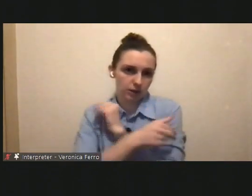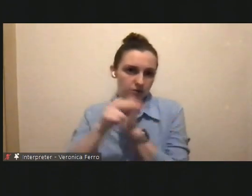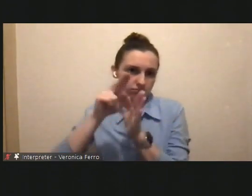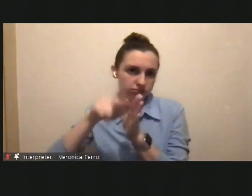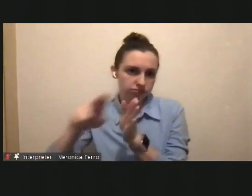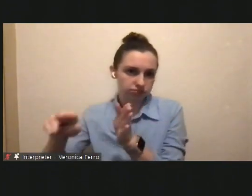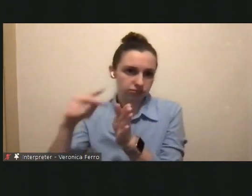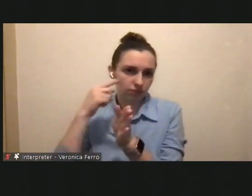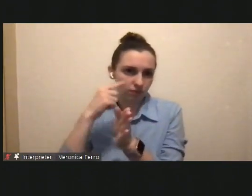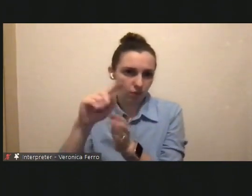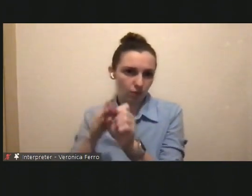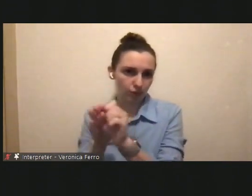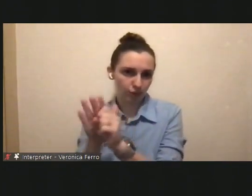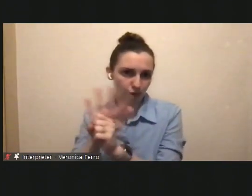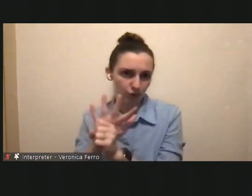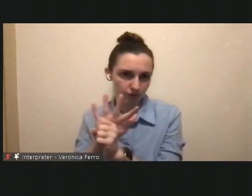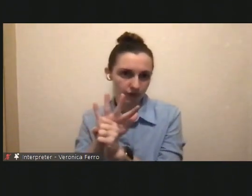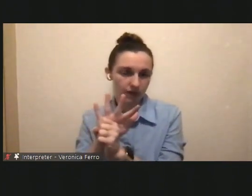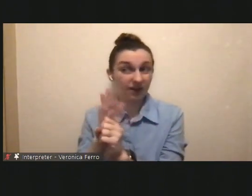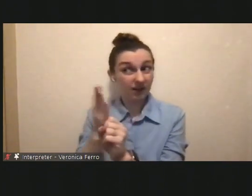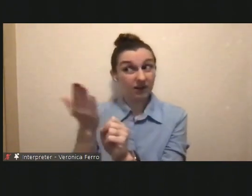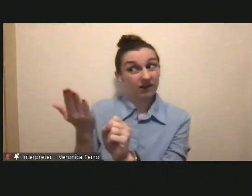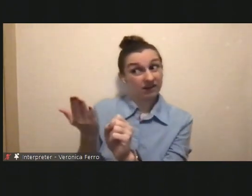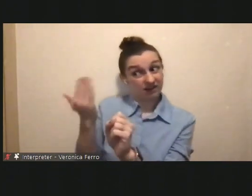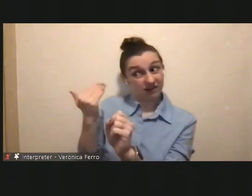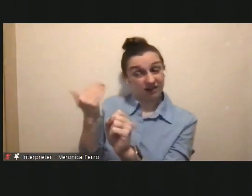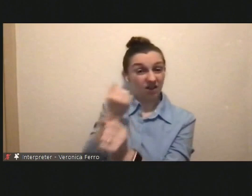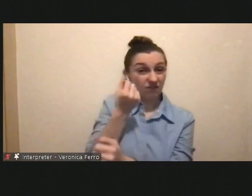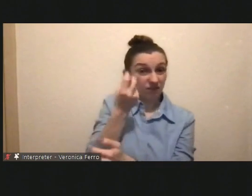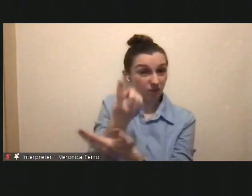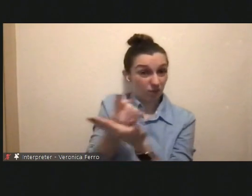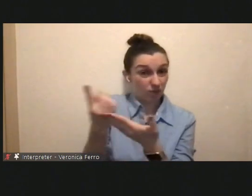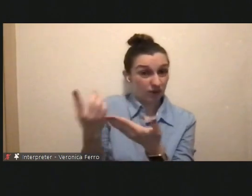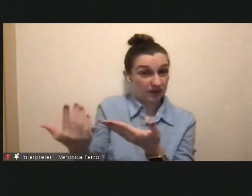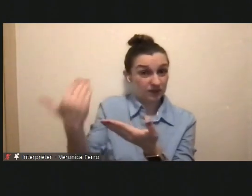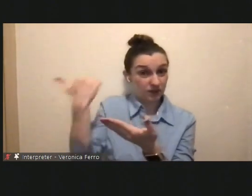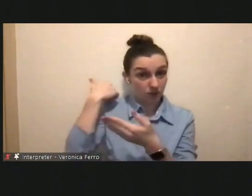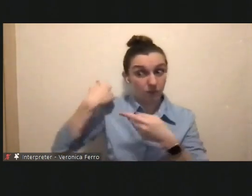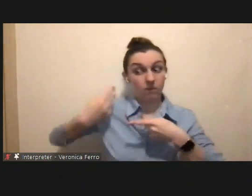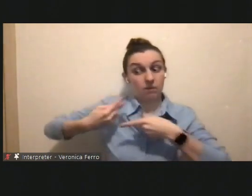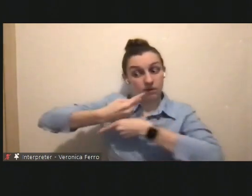was a few weeks back, when it was kind of at that